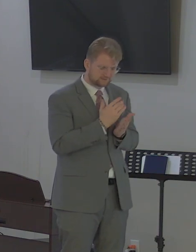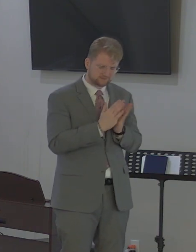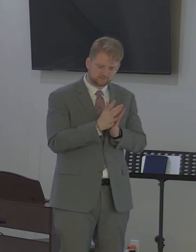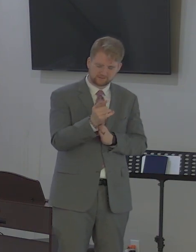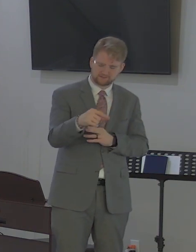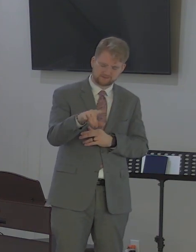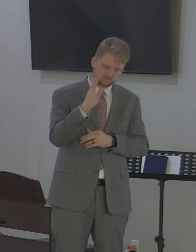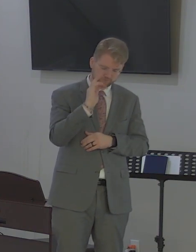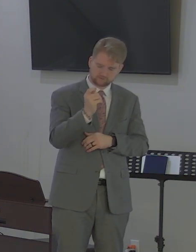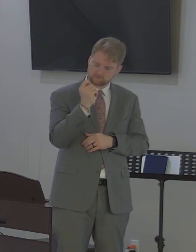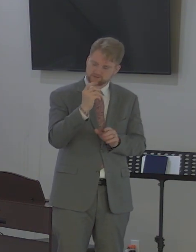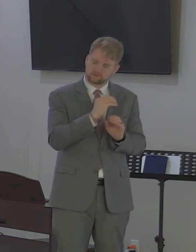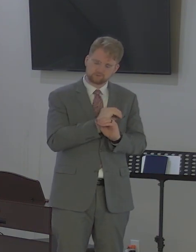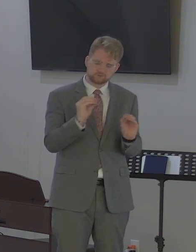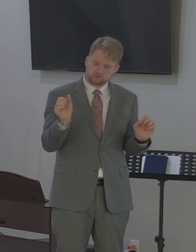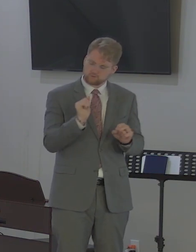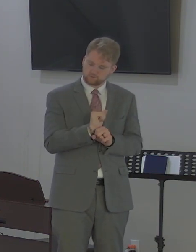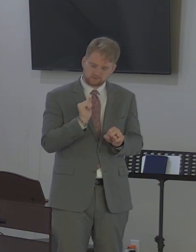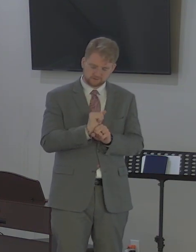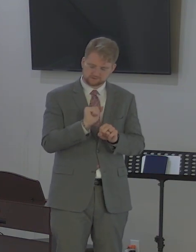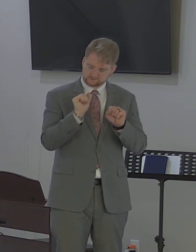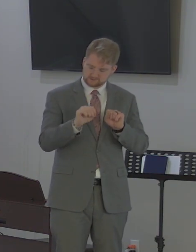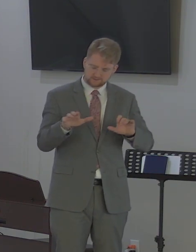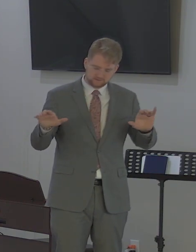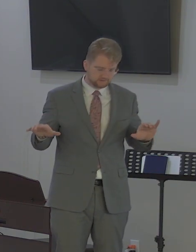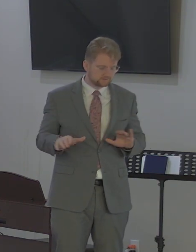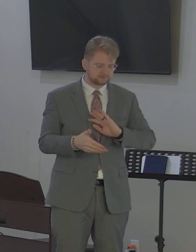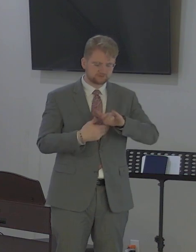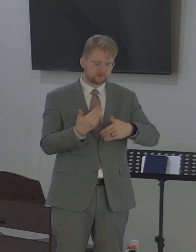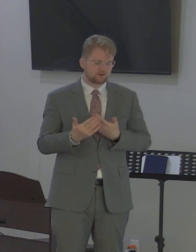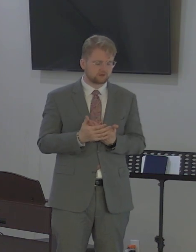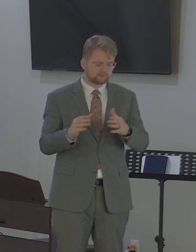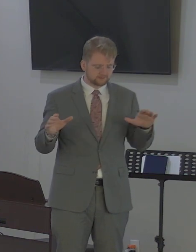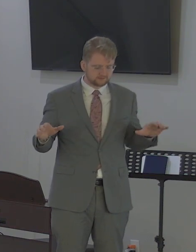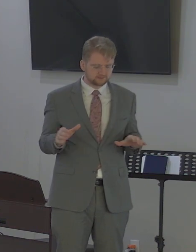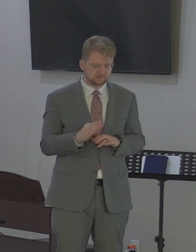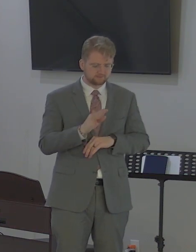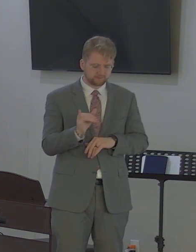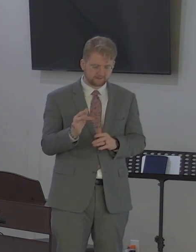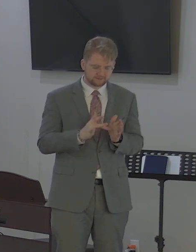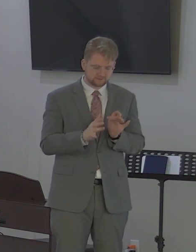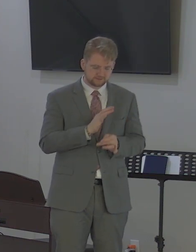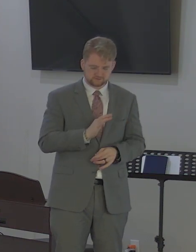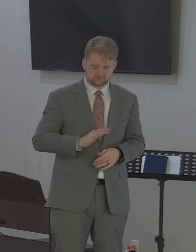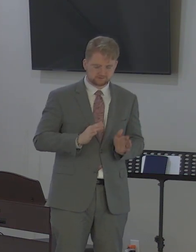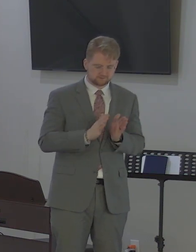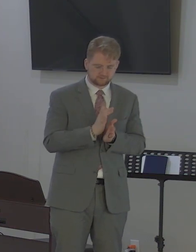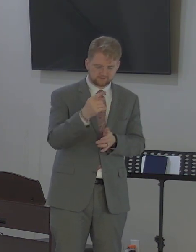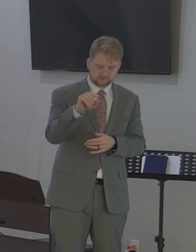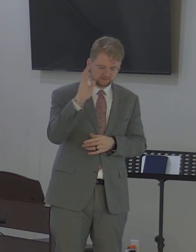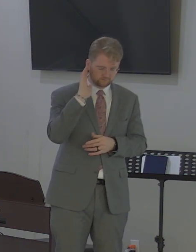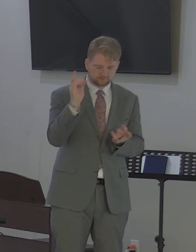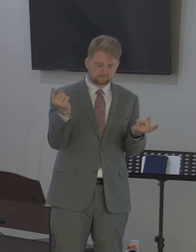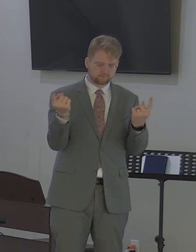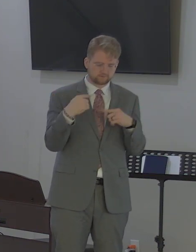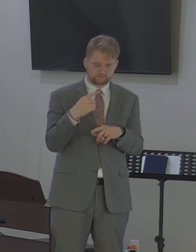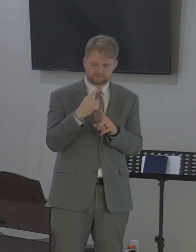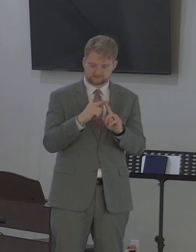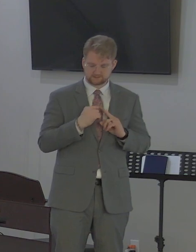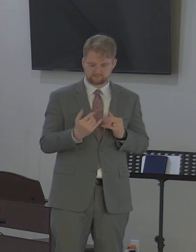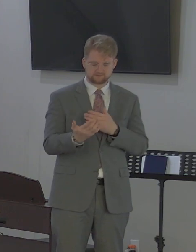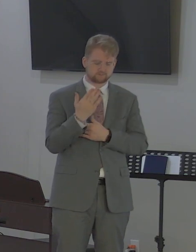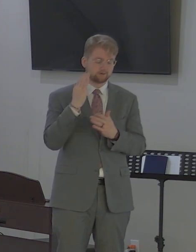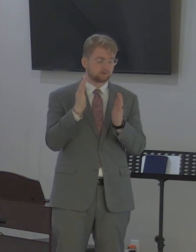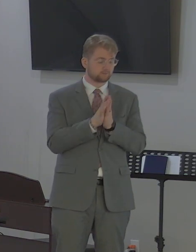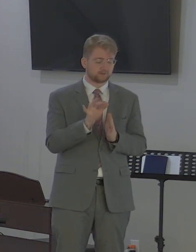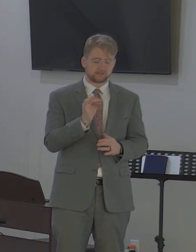of works that they can do. It's been done by Jesus Christ. Lord, may they come forward and be saved this morning. Lord, I pray those of us that